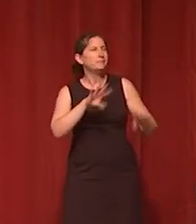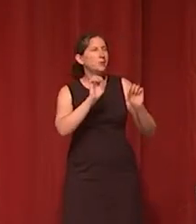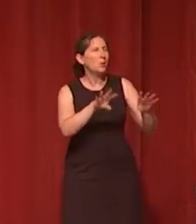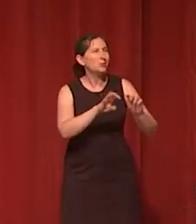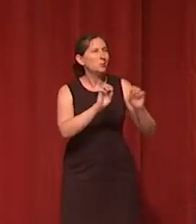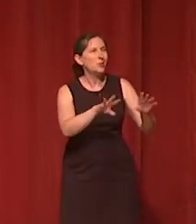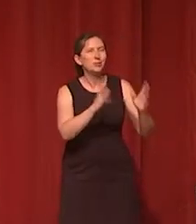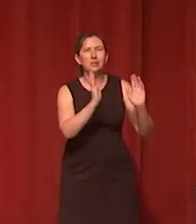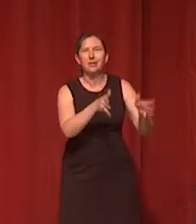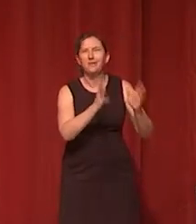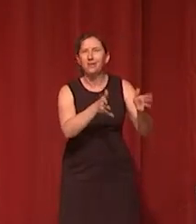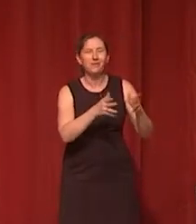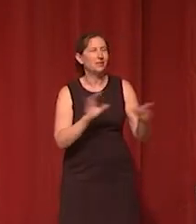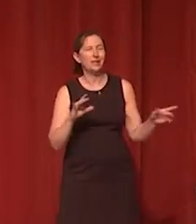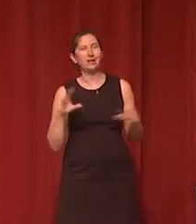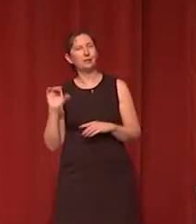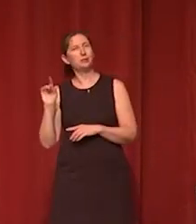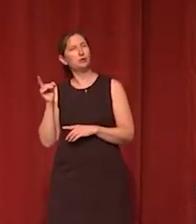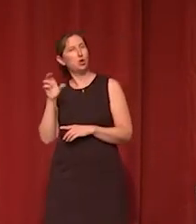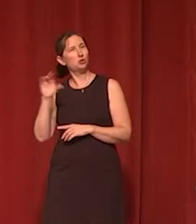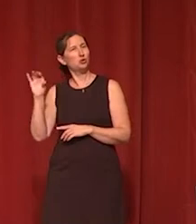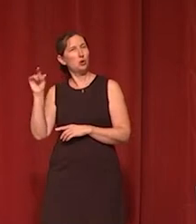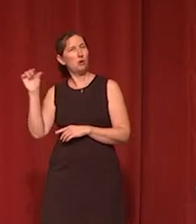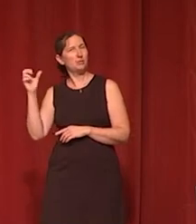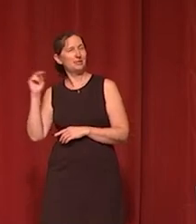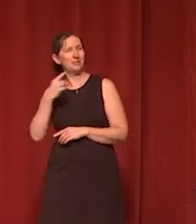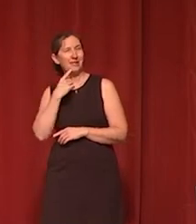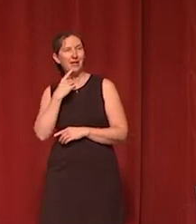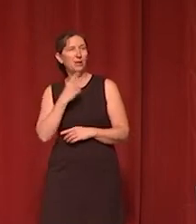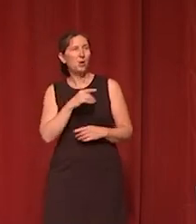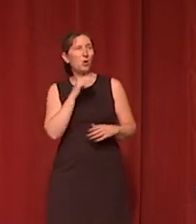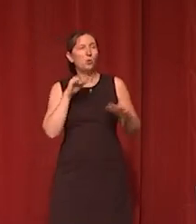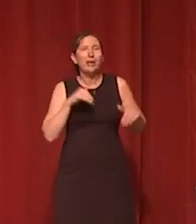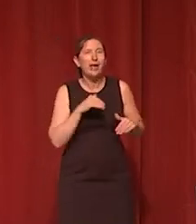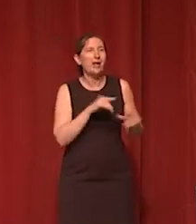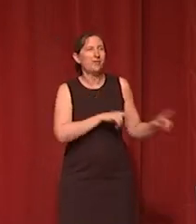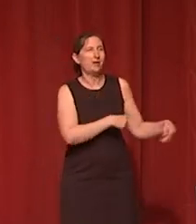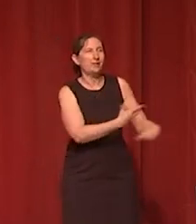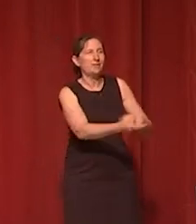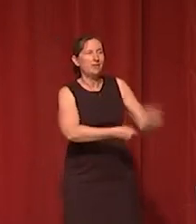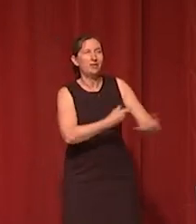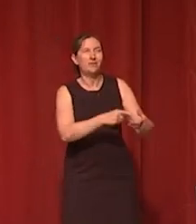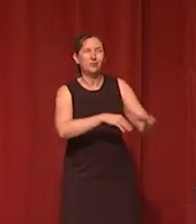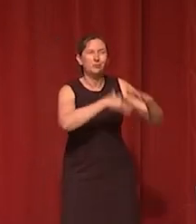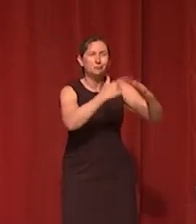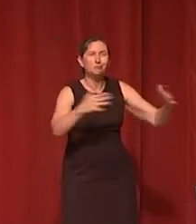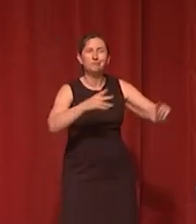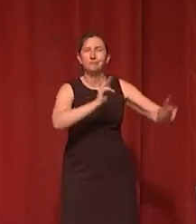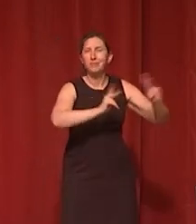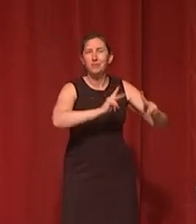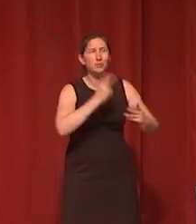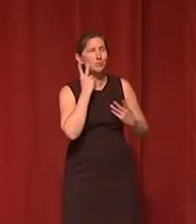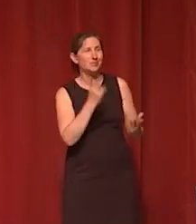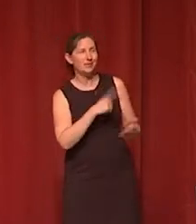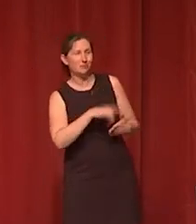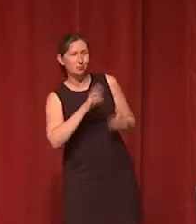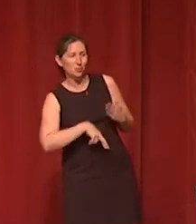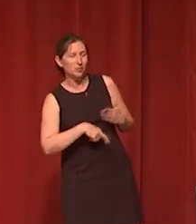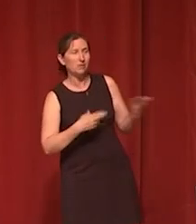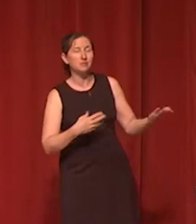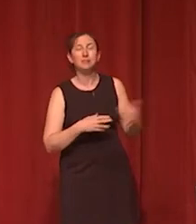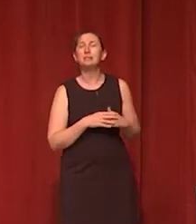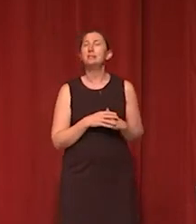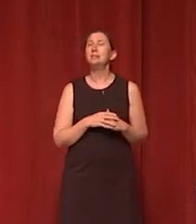what we're surveilling and what we're monitoring in that post-marketing clinical trial era. And just to sort of tie this together, you know,